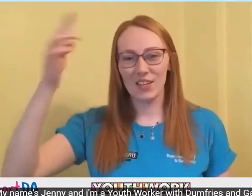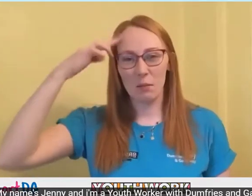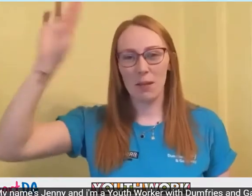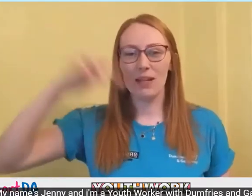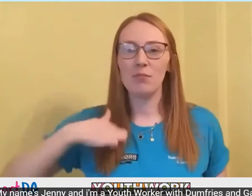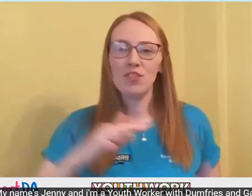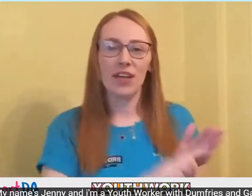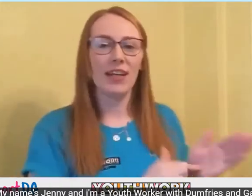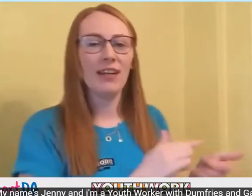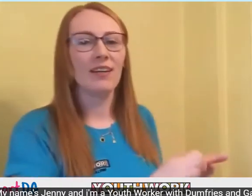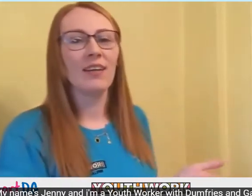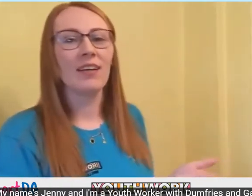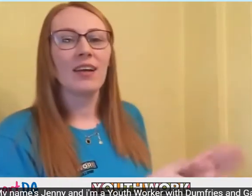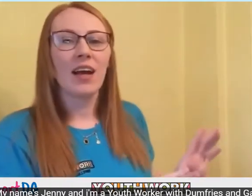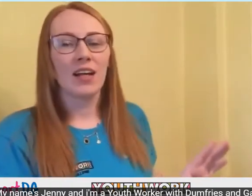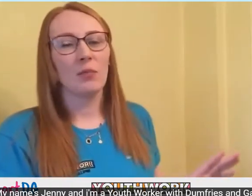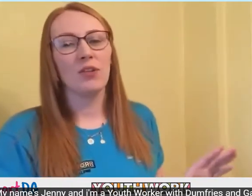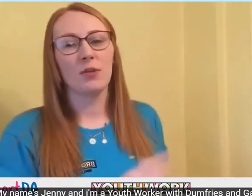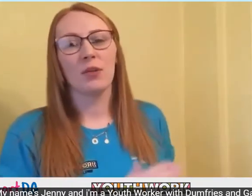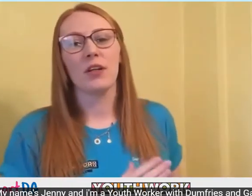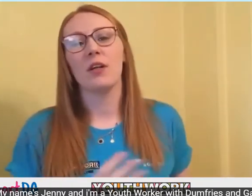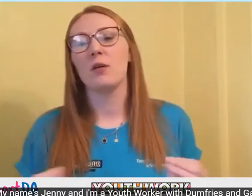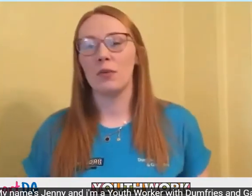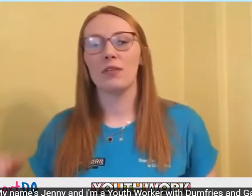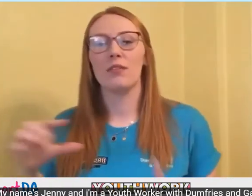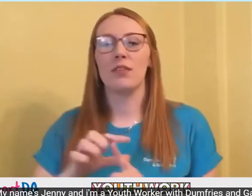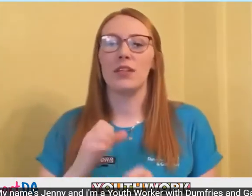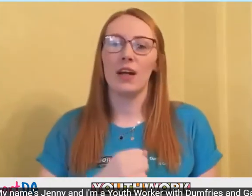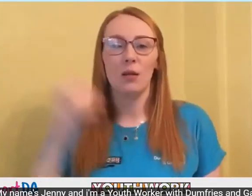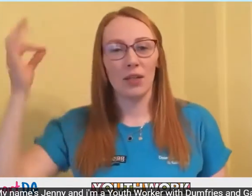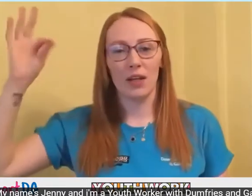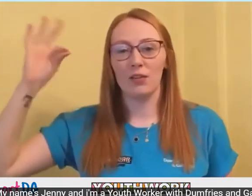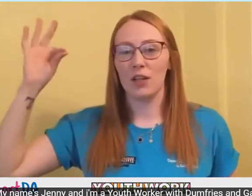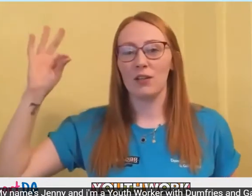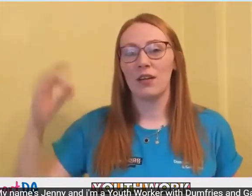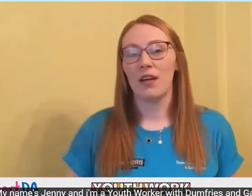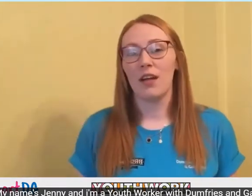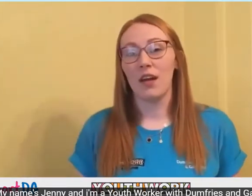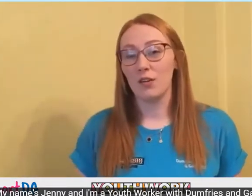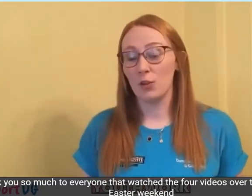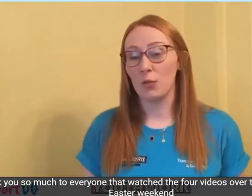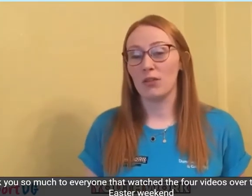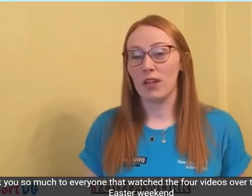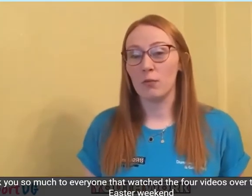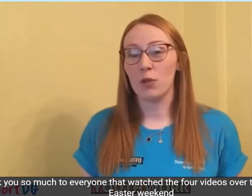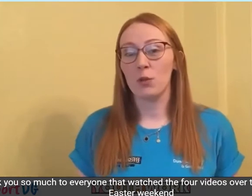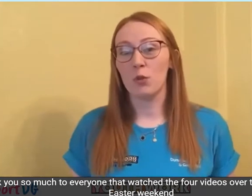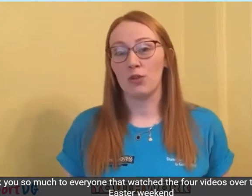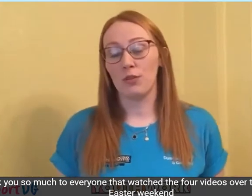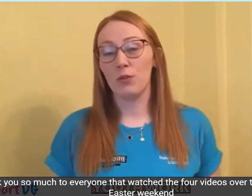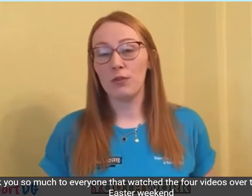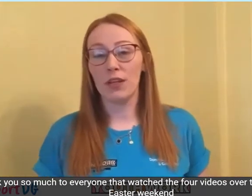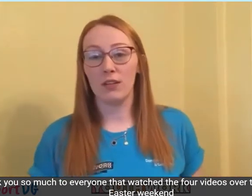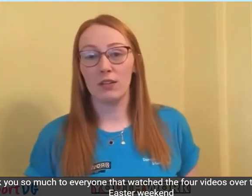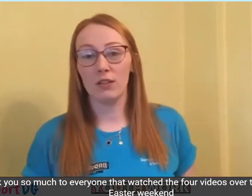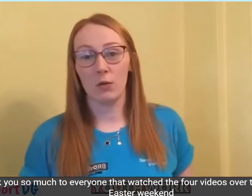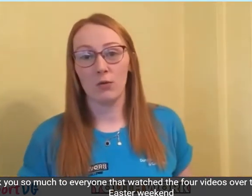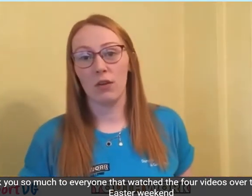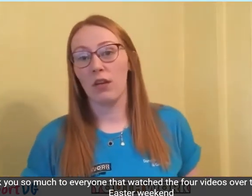Hello, my name's Jenny and I'm a youth worker with Dumfries and Galloway Council. Thank you so much to everyone that watched our both videos over the